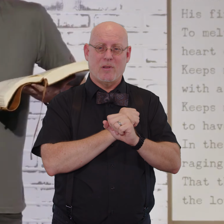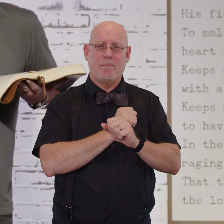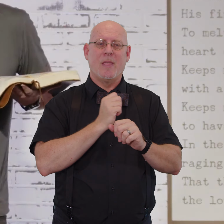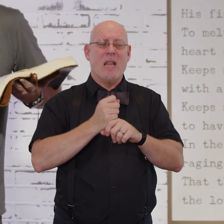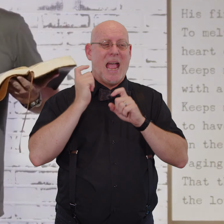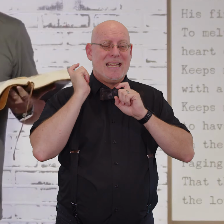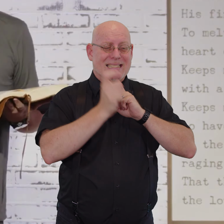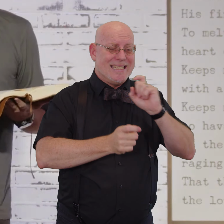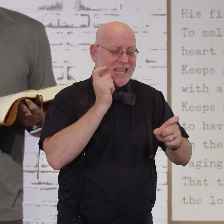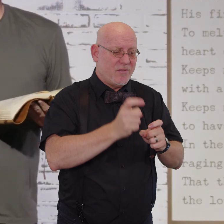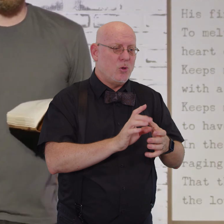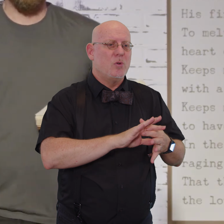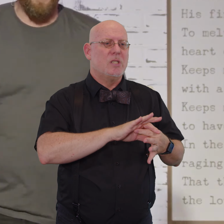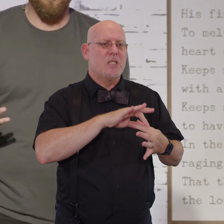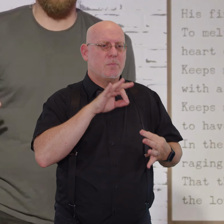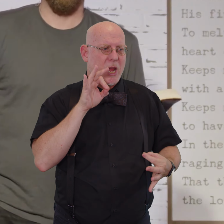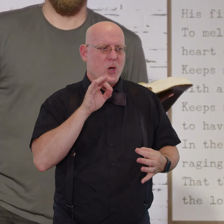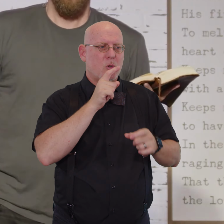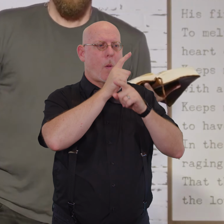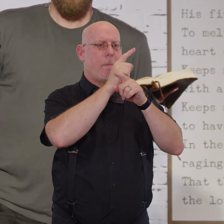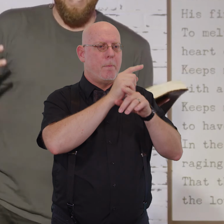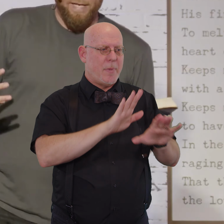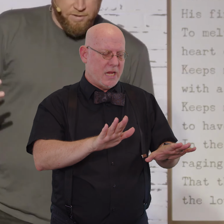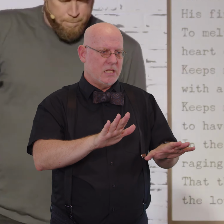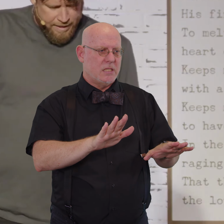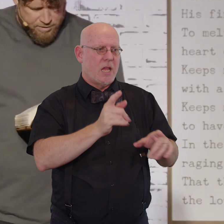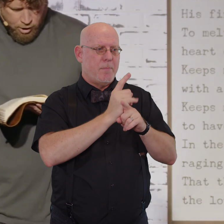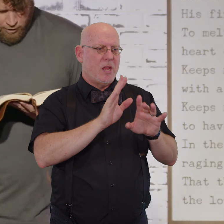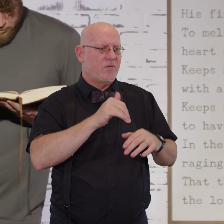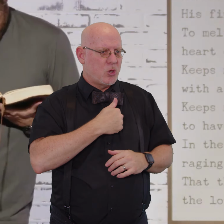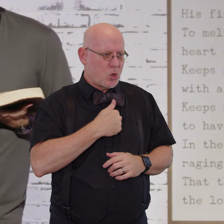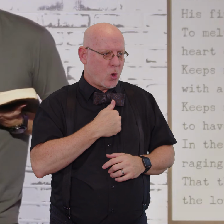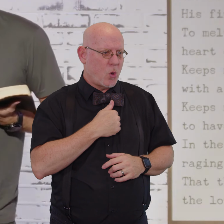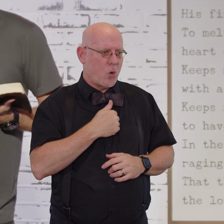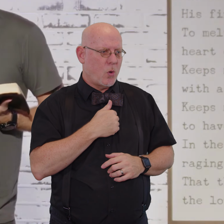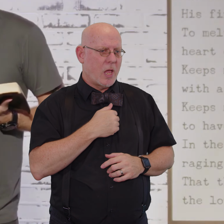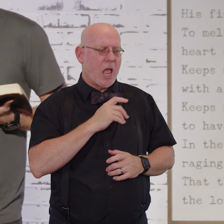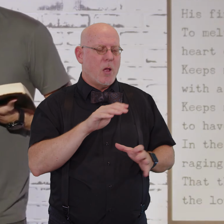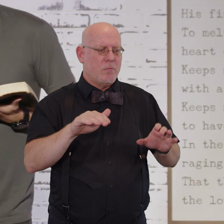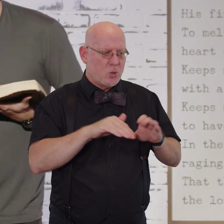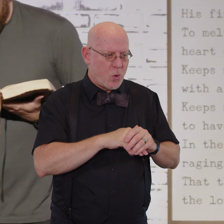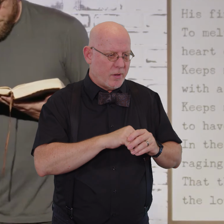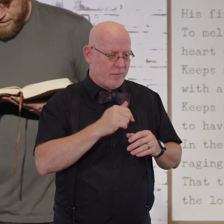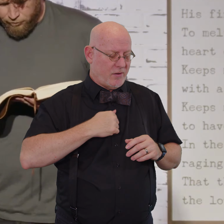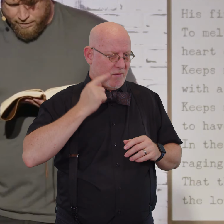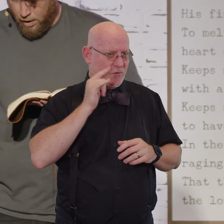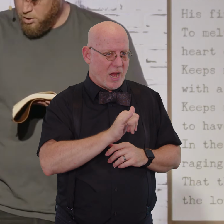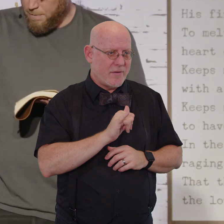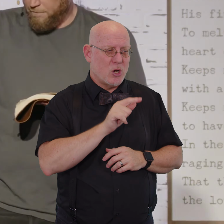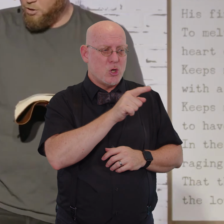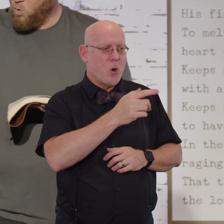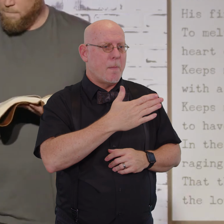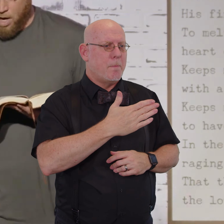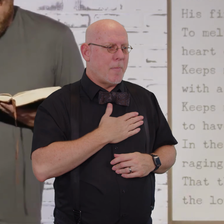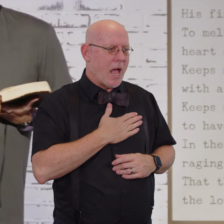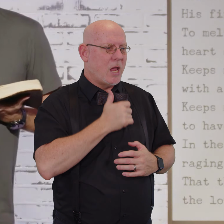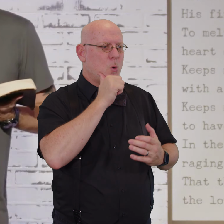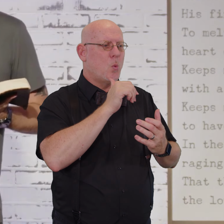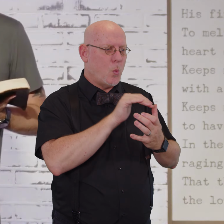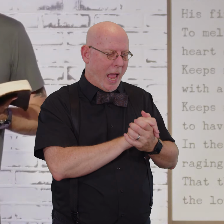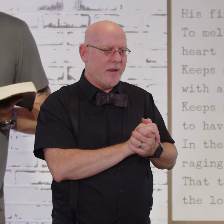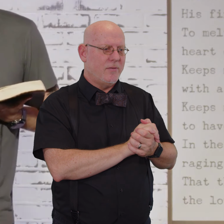basically I am going to give to you spiritual peace peace of the soul and I will betroth you to me forever I am going to come after you are